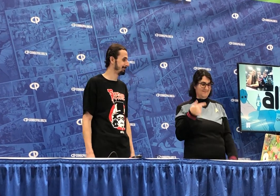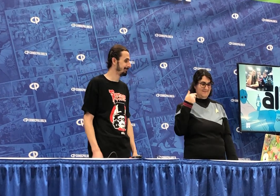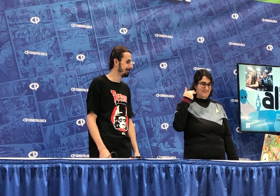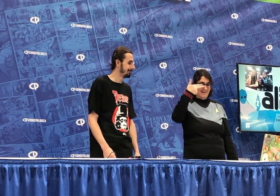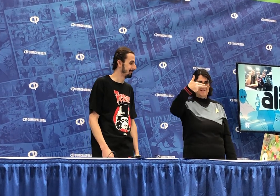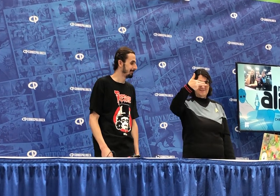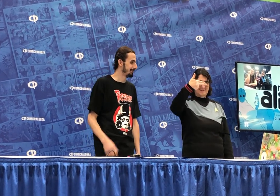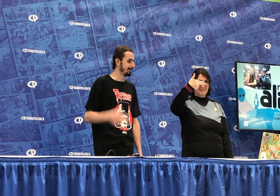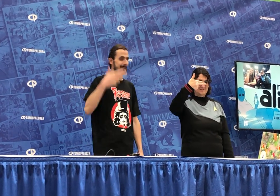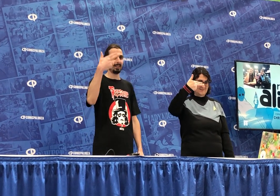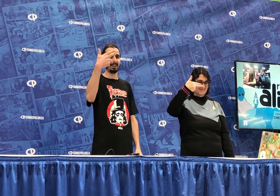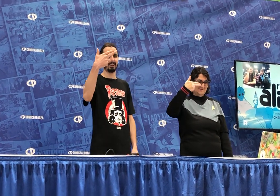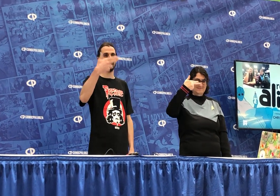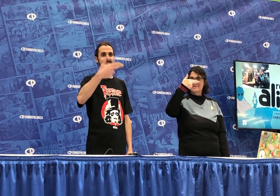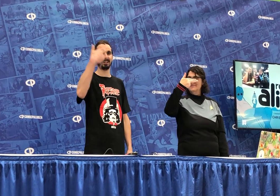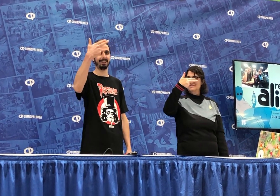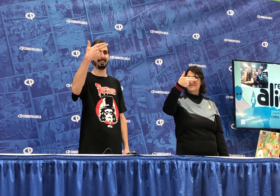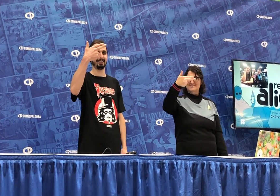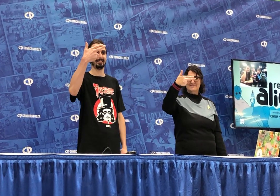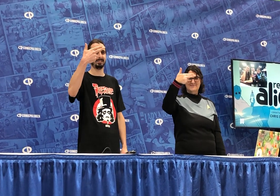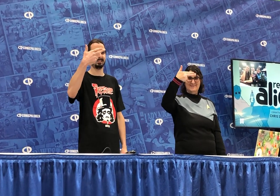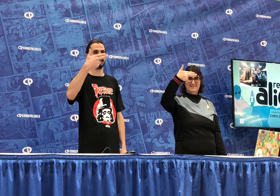It's an alien. So we have Harry, we have your H.